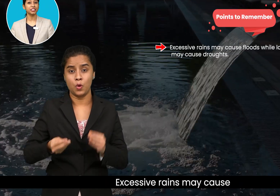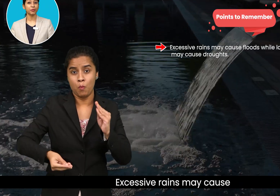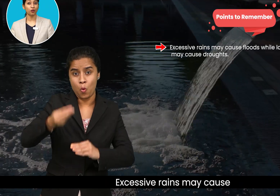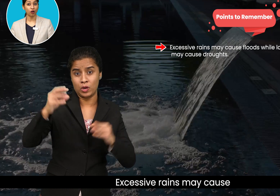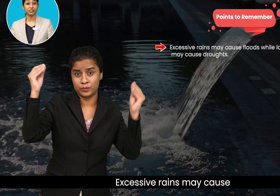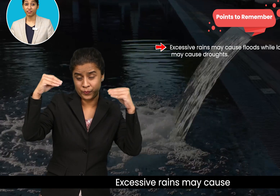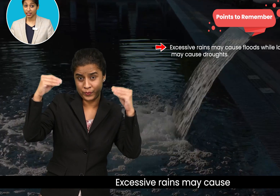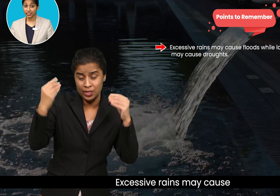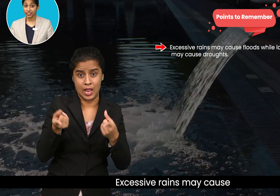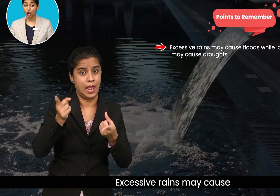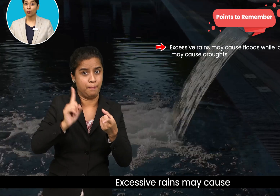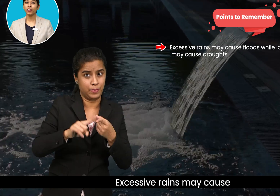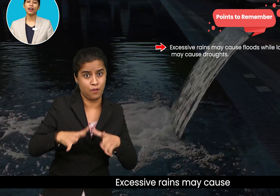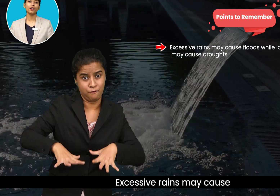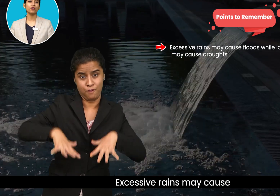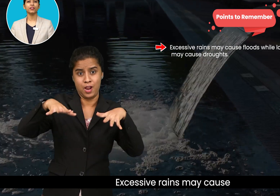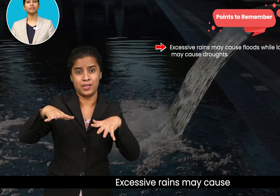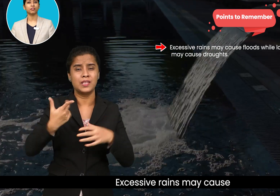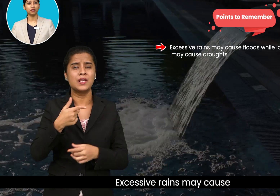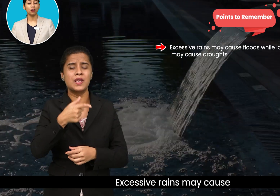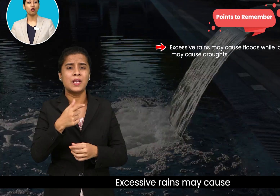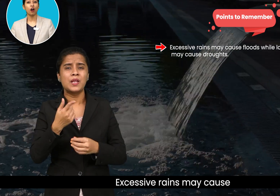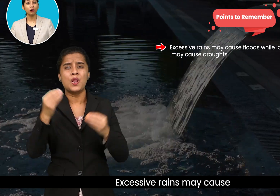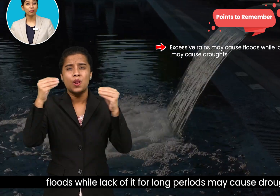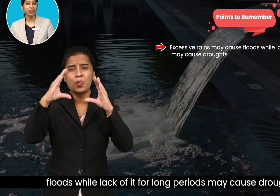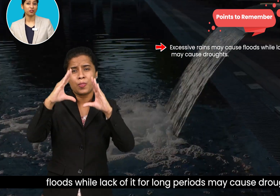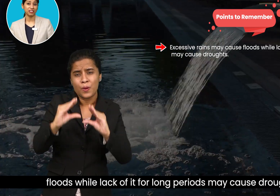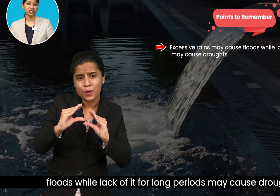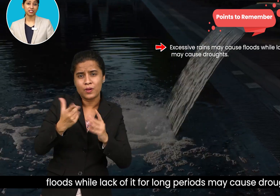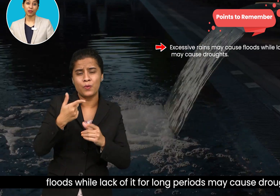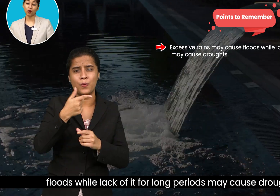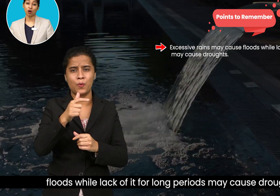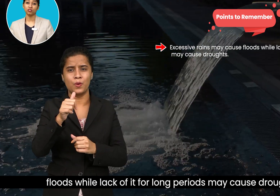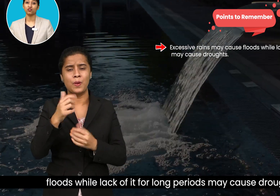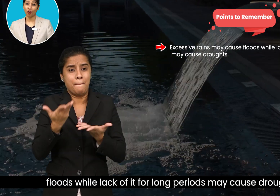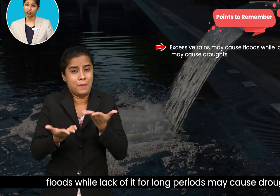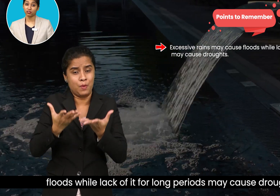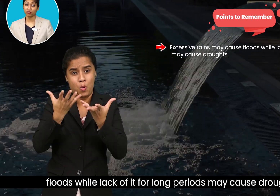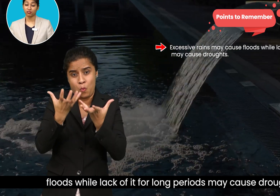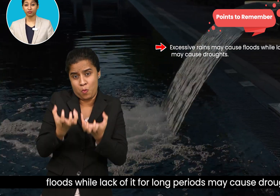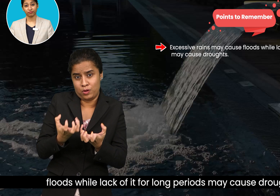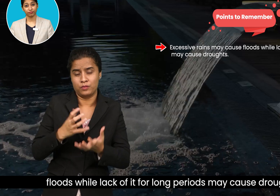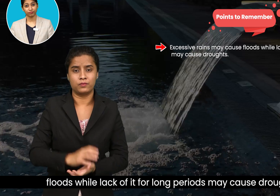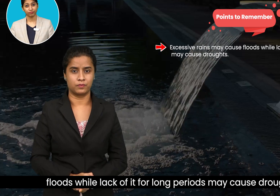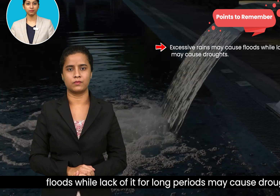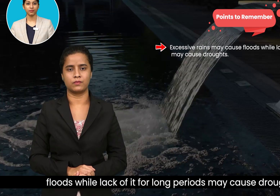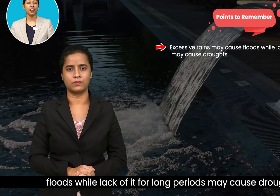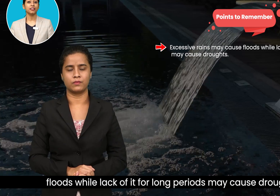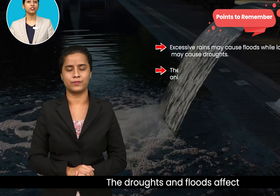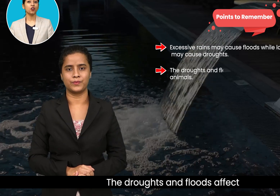Excessive rains may cause floods, while lack of it for long periods may cause droughts.